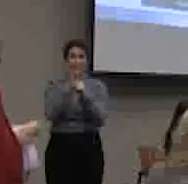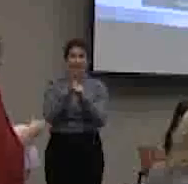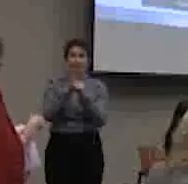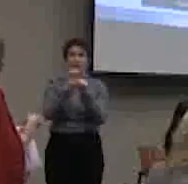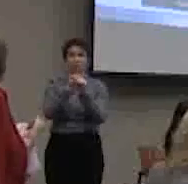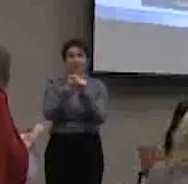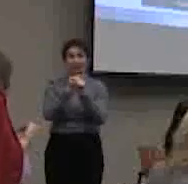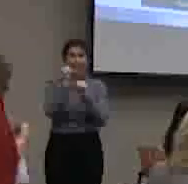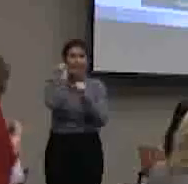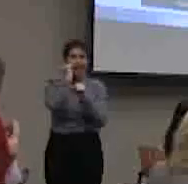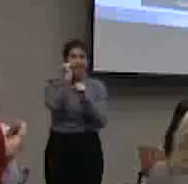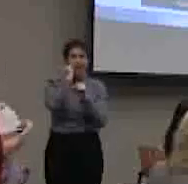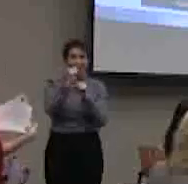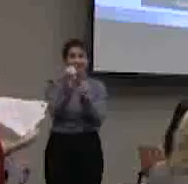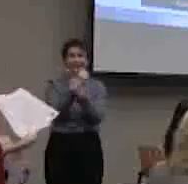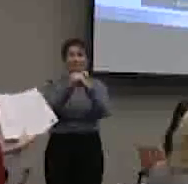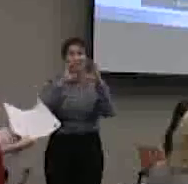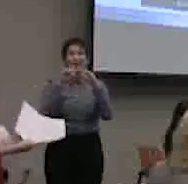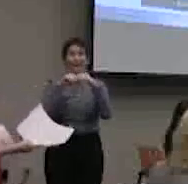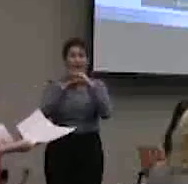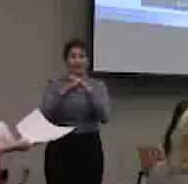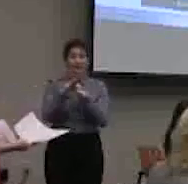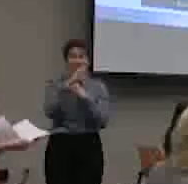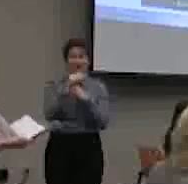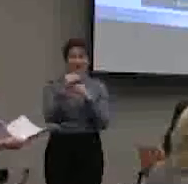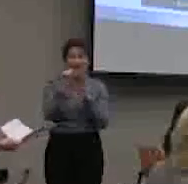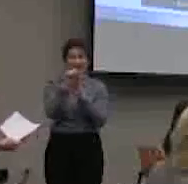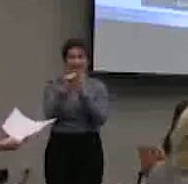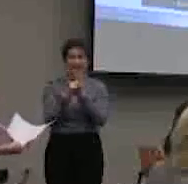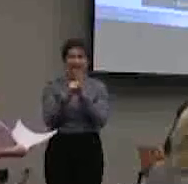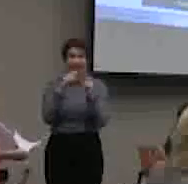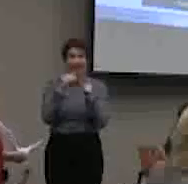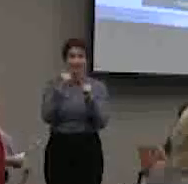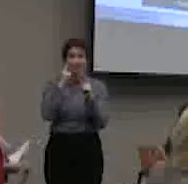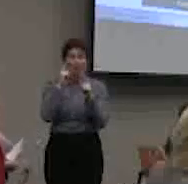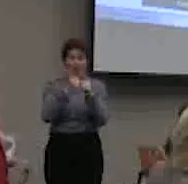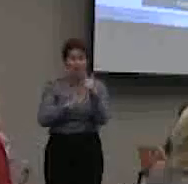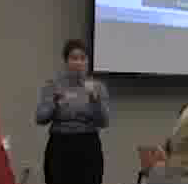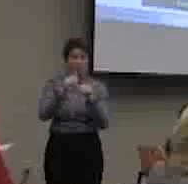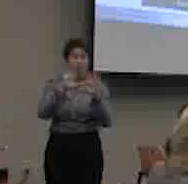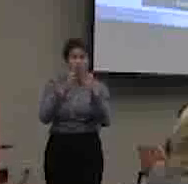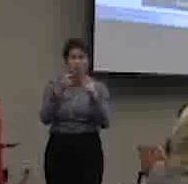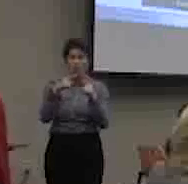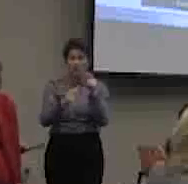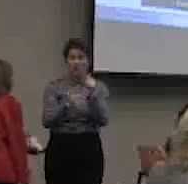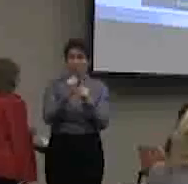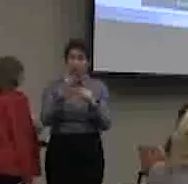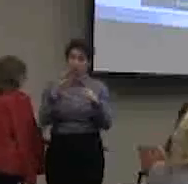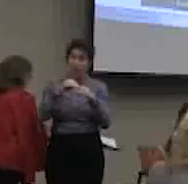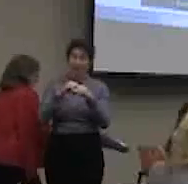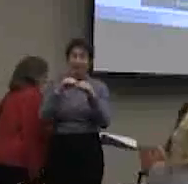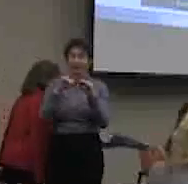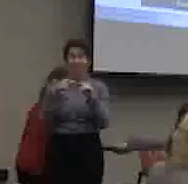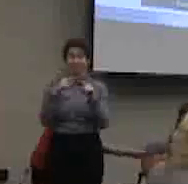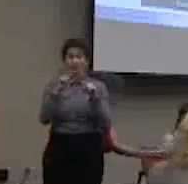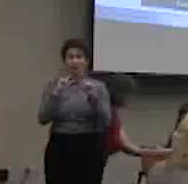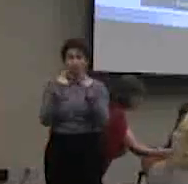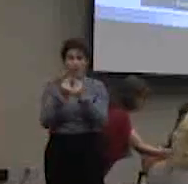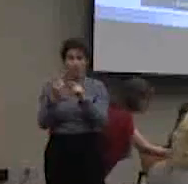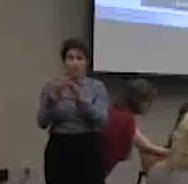and quality in the state beyond the group here and those, you know, most engaged in this work historically. Does that answer your question? It